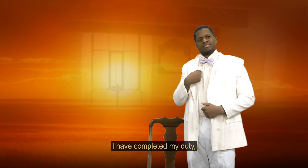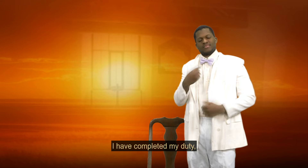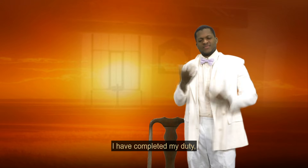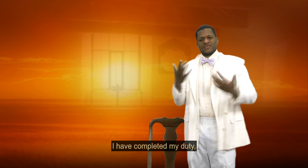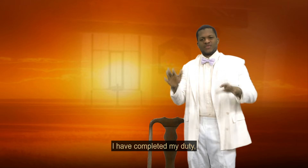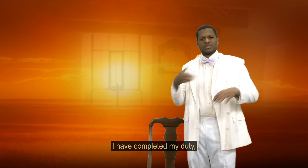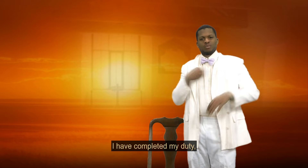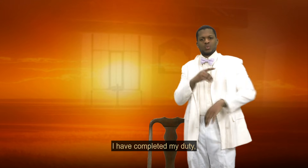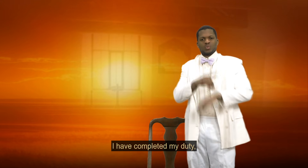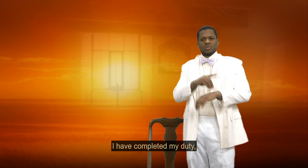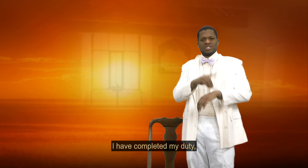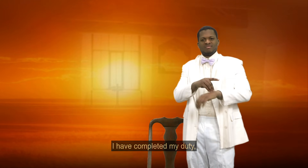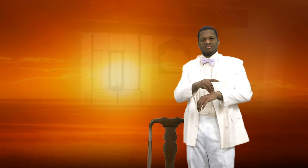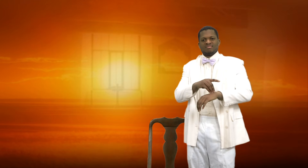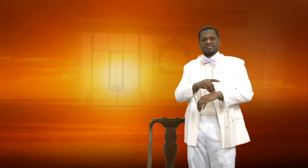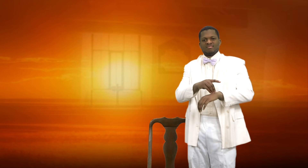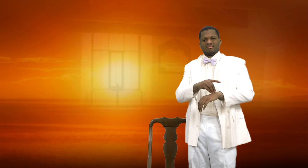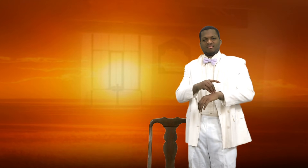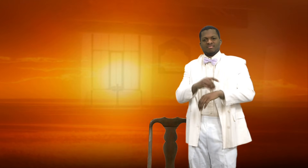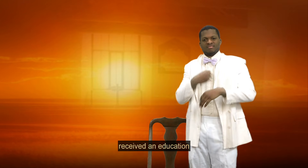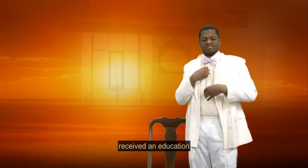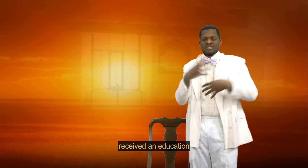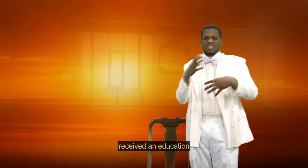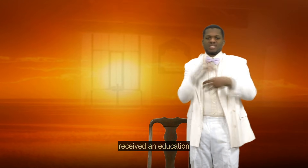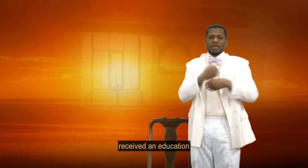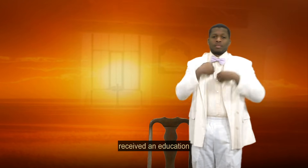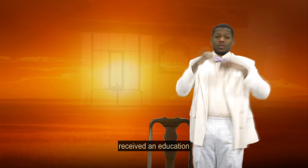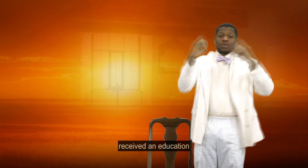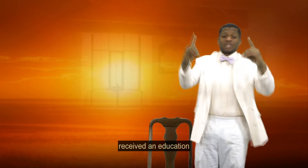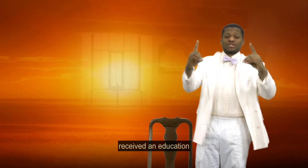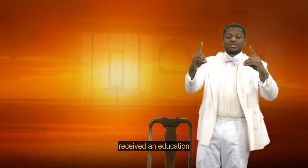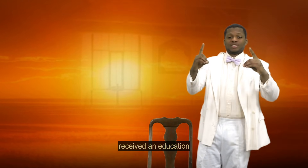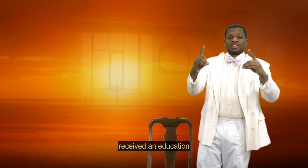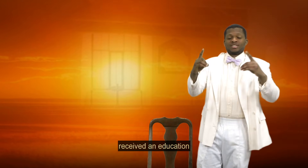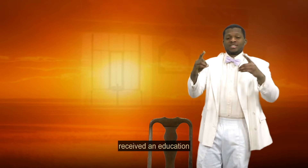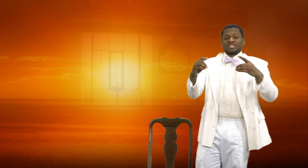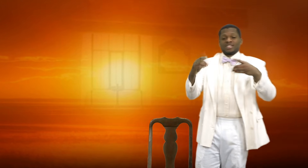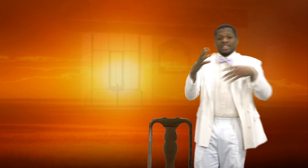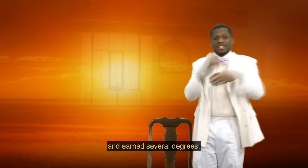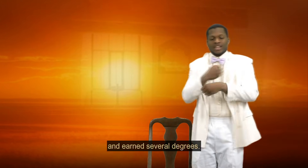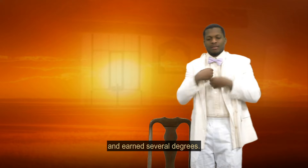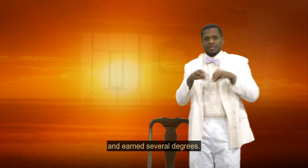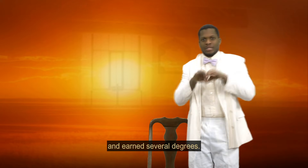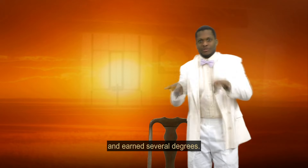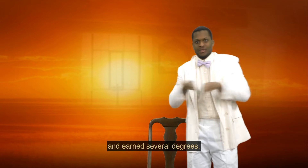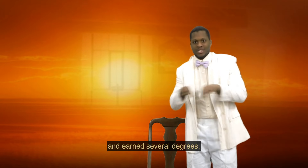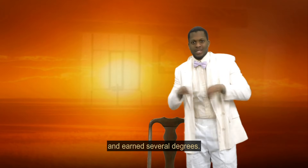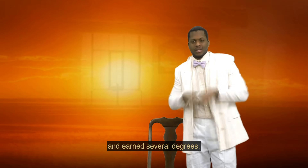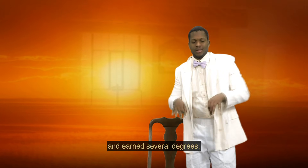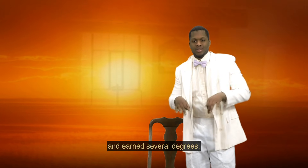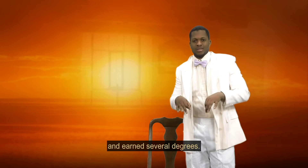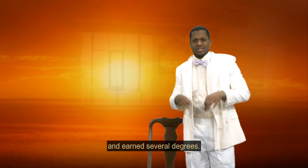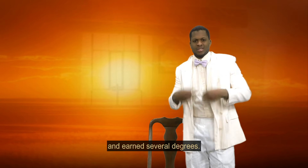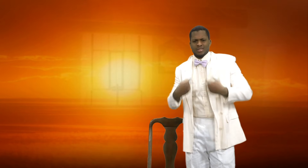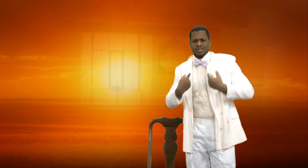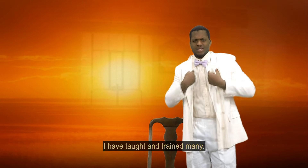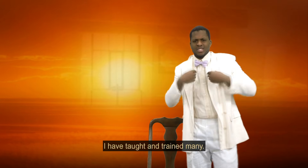I have completed my duty, received an education, and earned several degrees. I